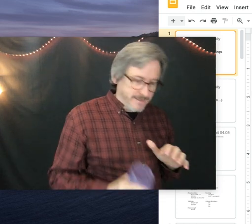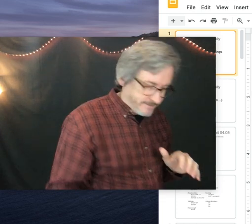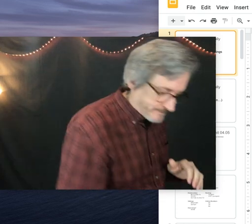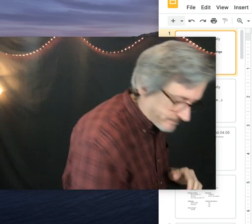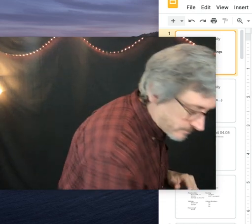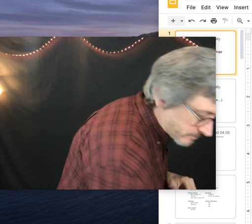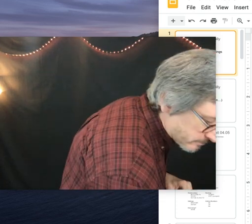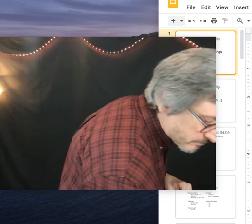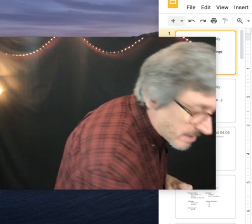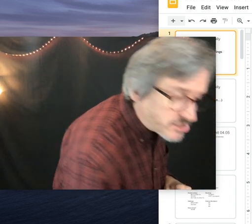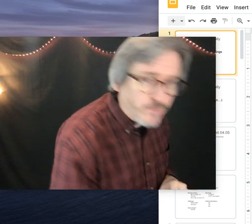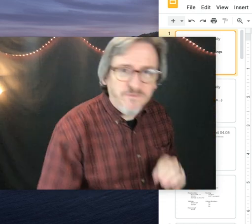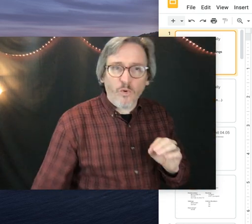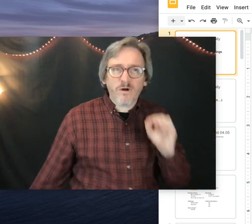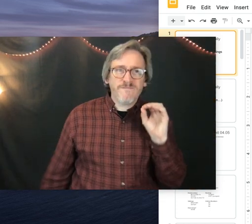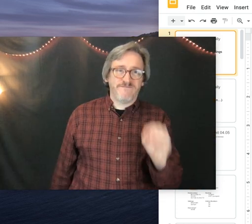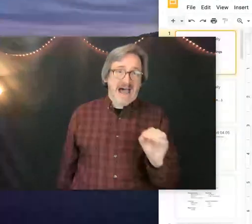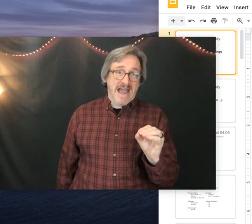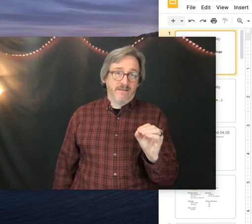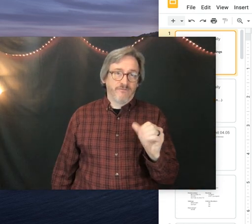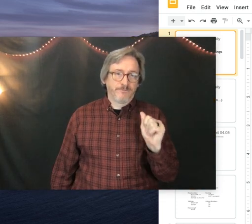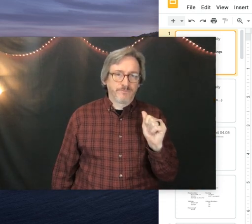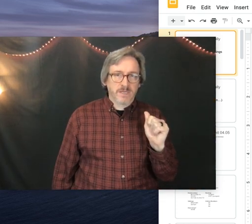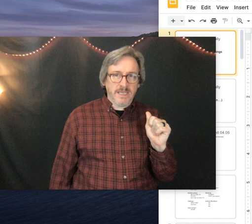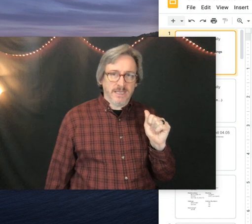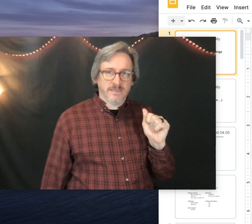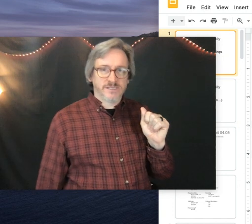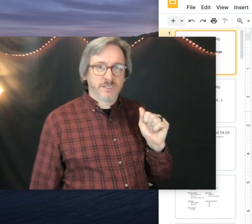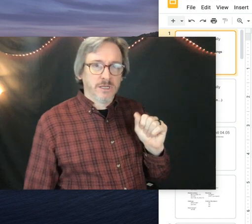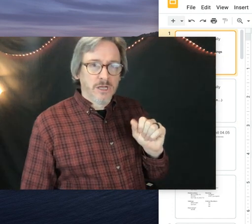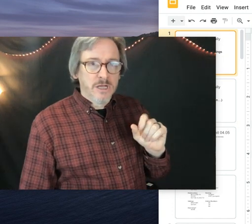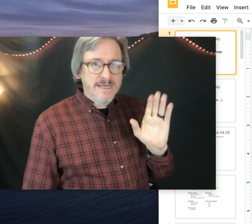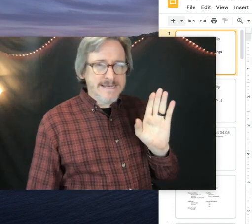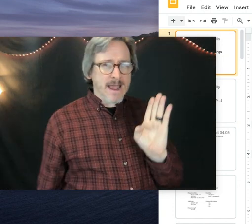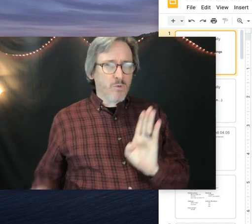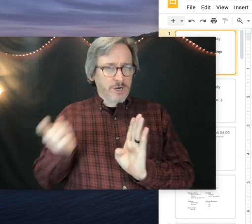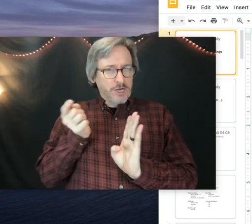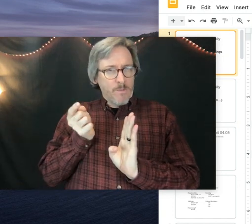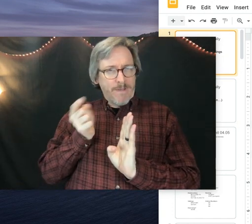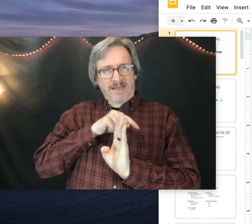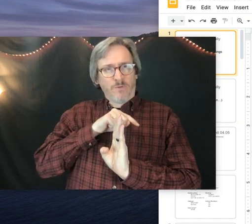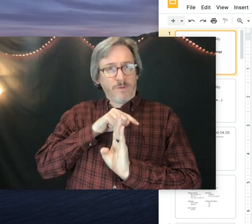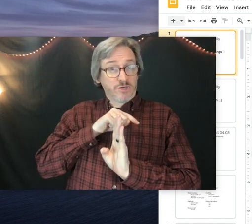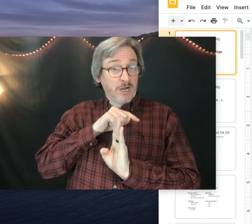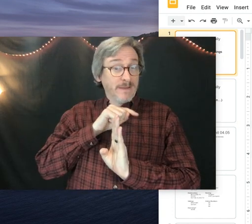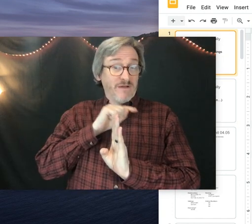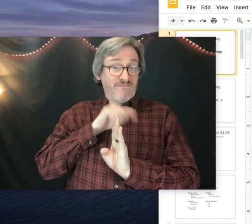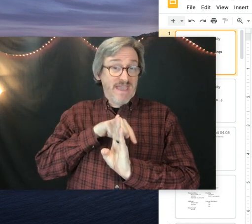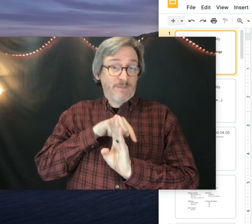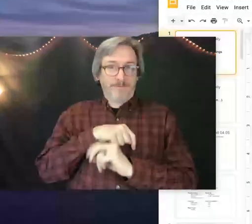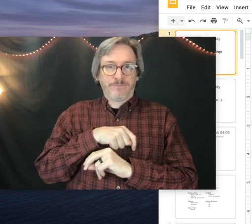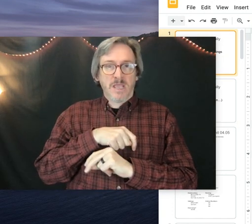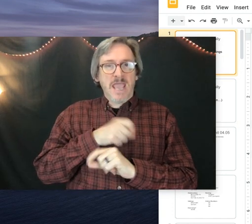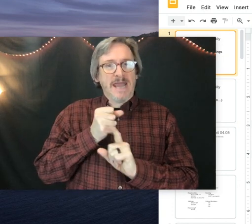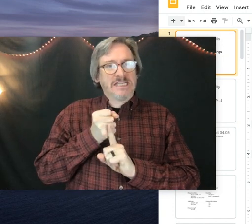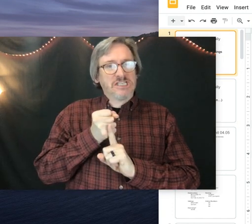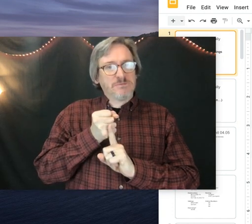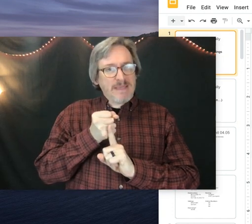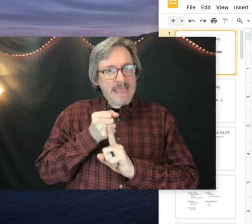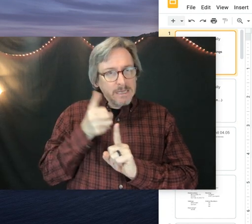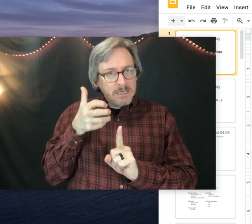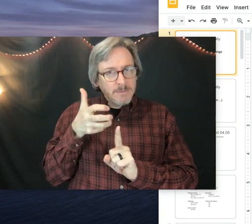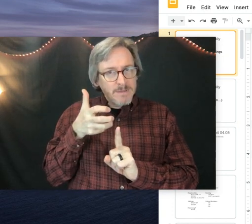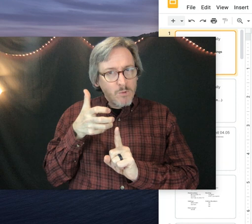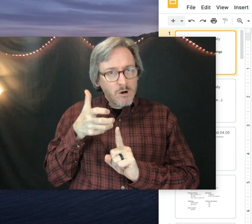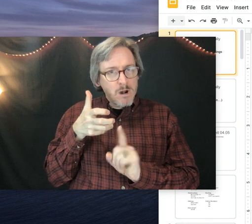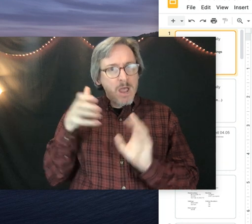All right. So 4-5 is now we're going to go back to when we were talking about family and